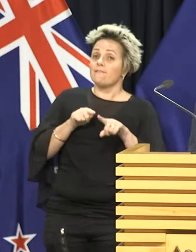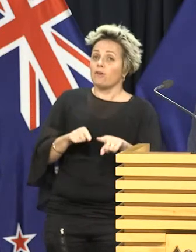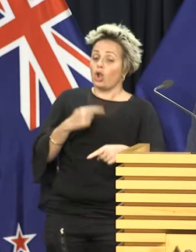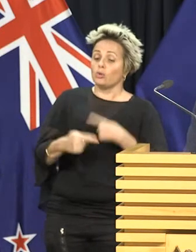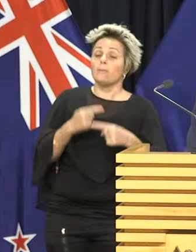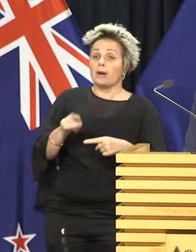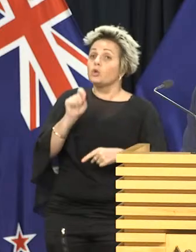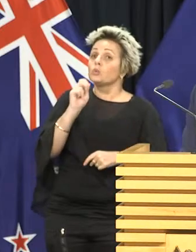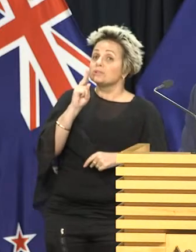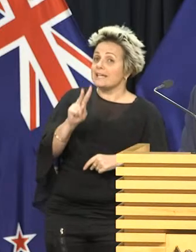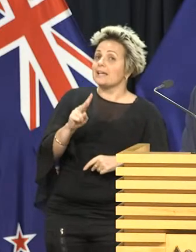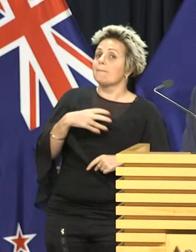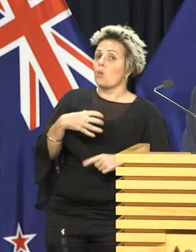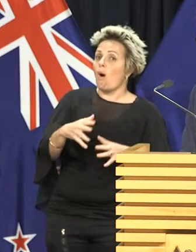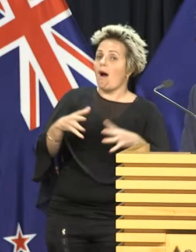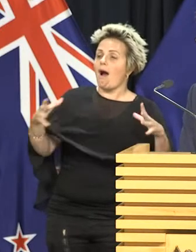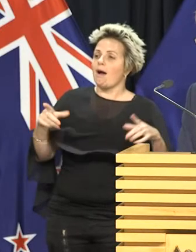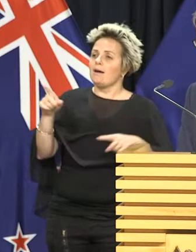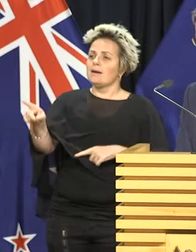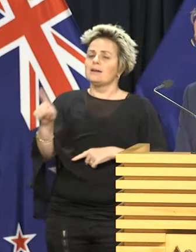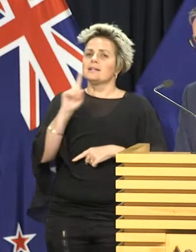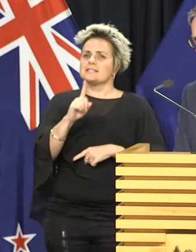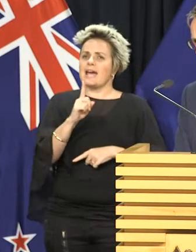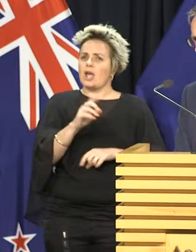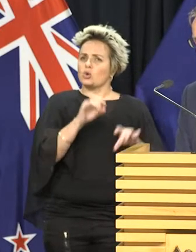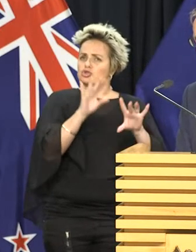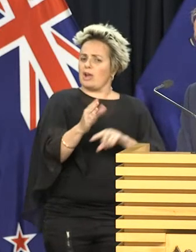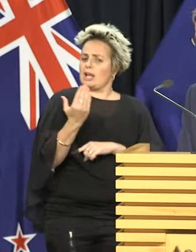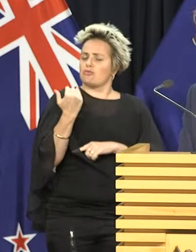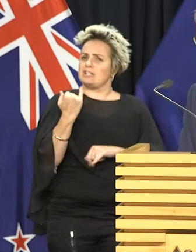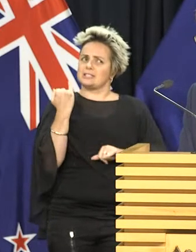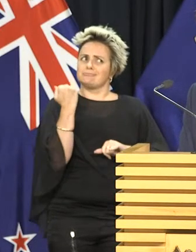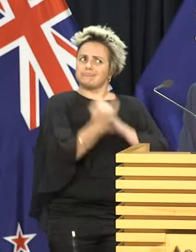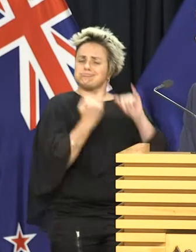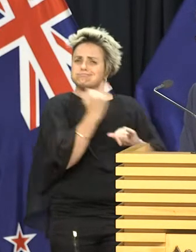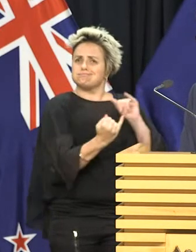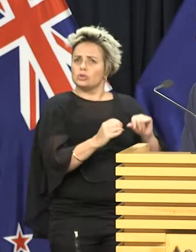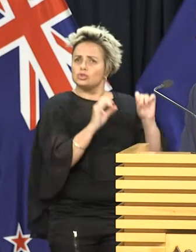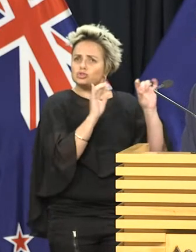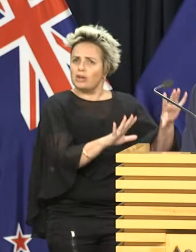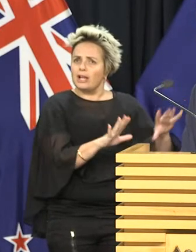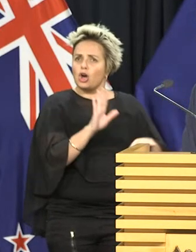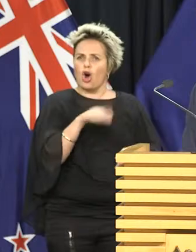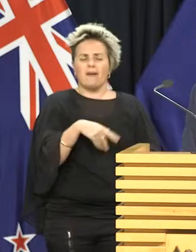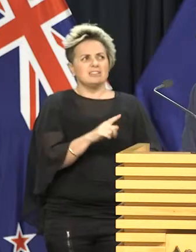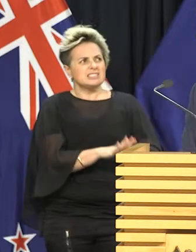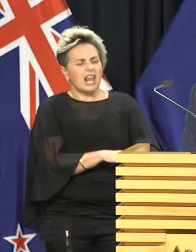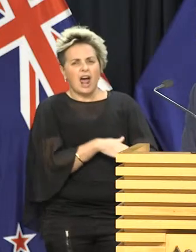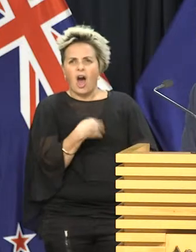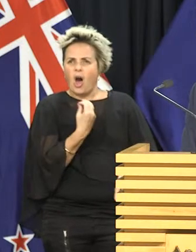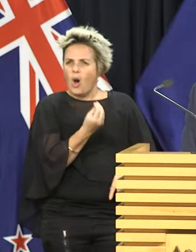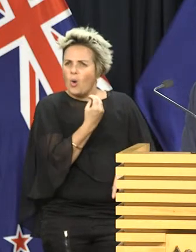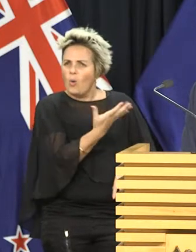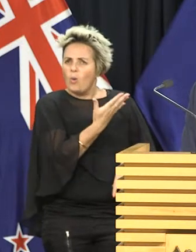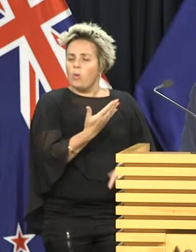it ramping up. Yes. It's been seriously criticised though in recent days for the slow pace of its rollout, and we're